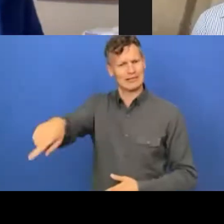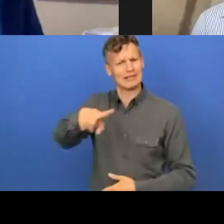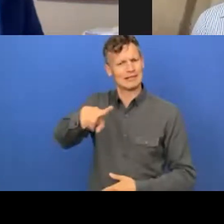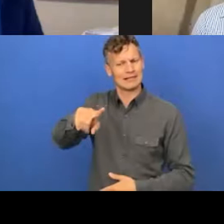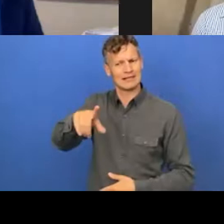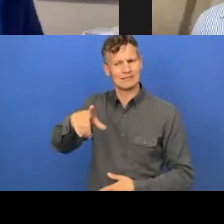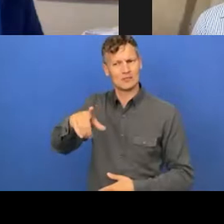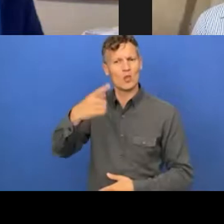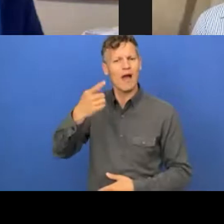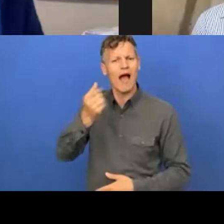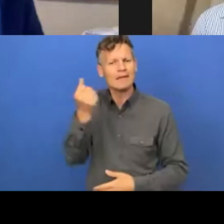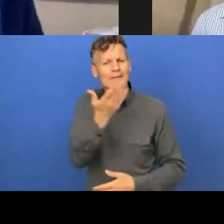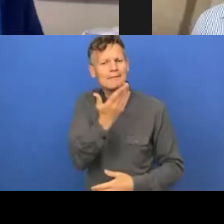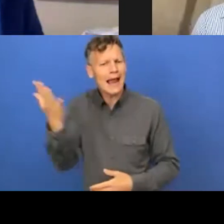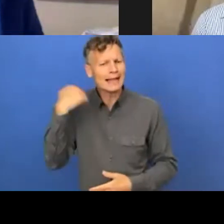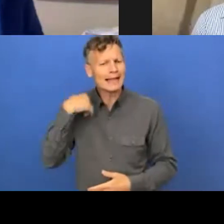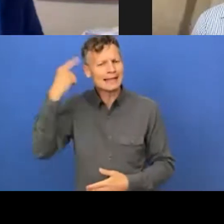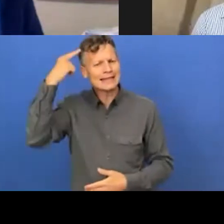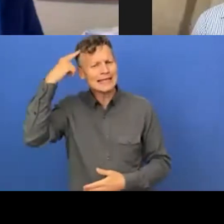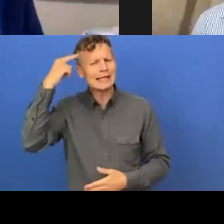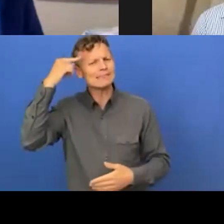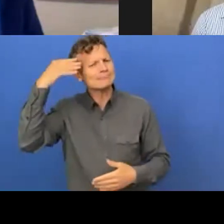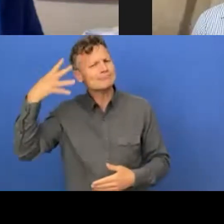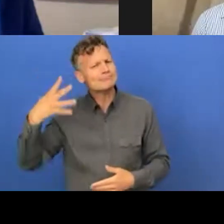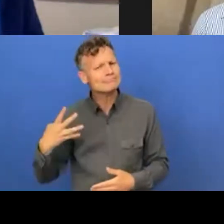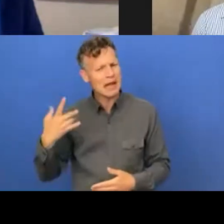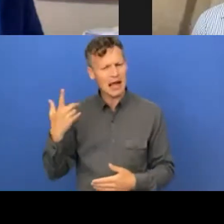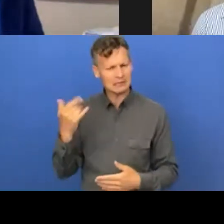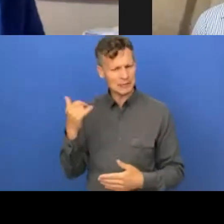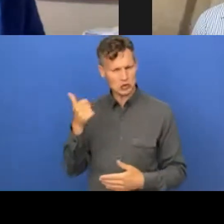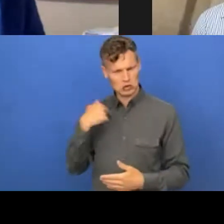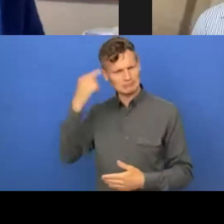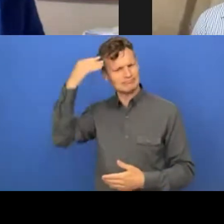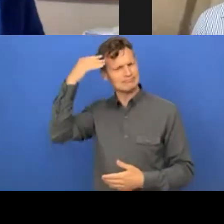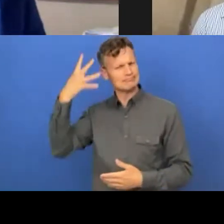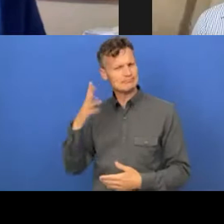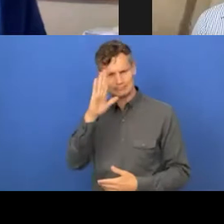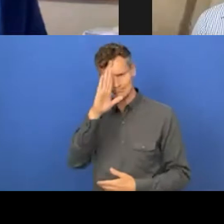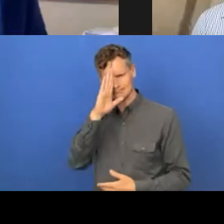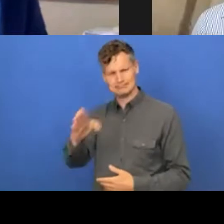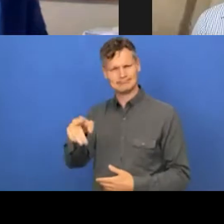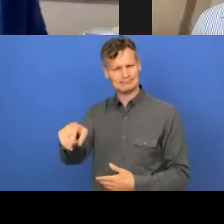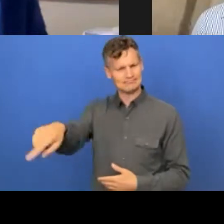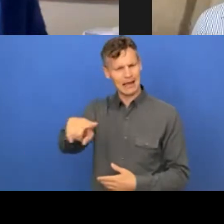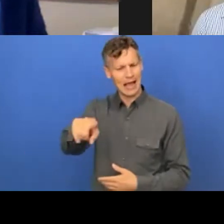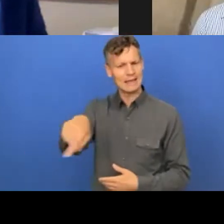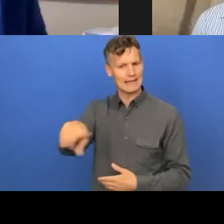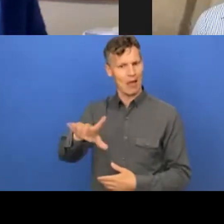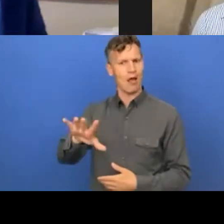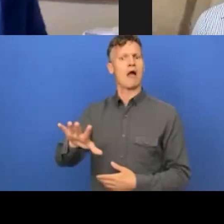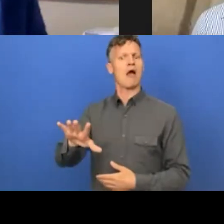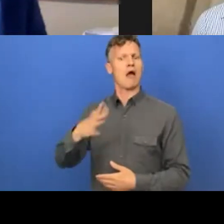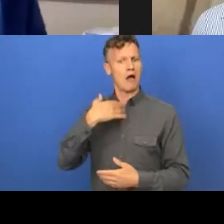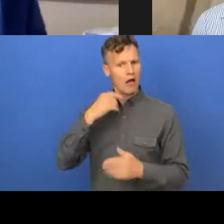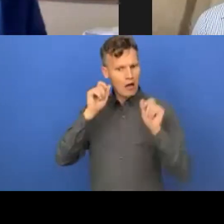inclusive research that you think is strong from previous projects, to actually go back at the outset of a